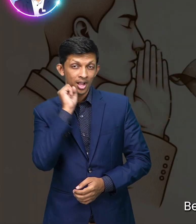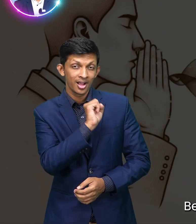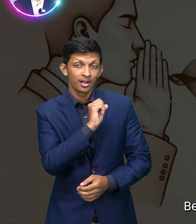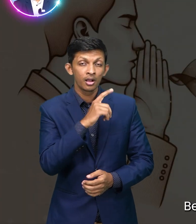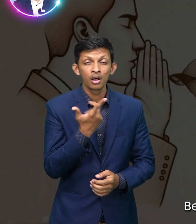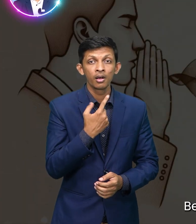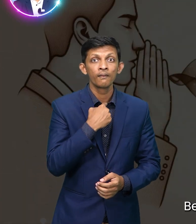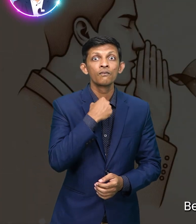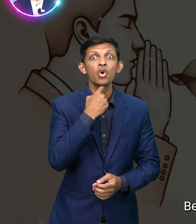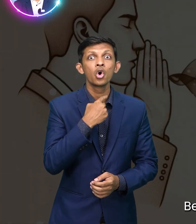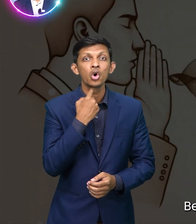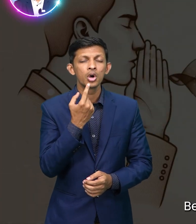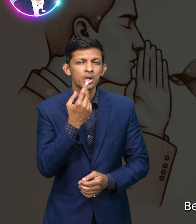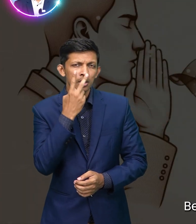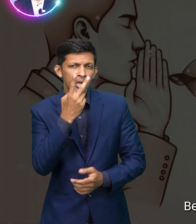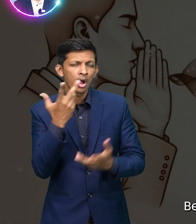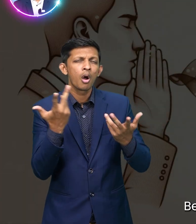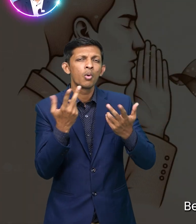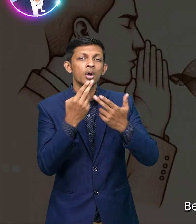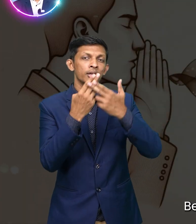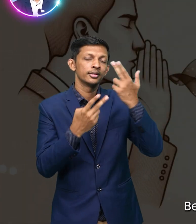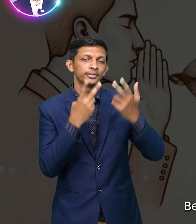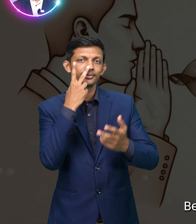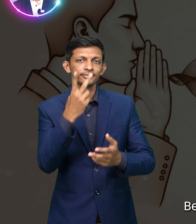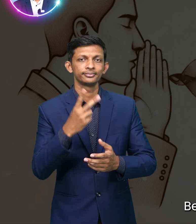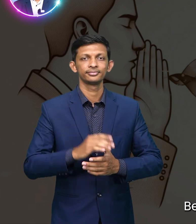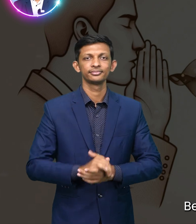Be mindful of tone.